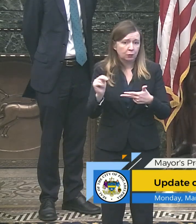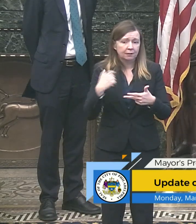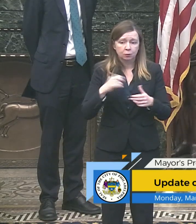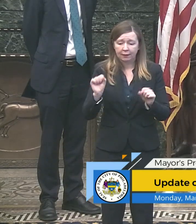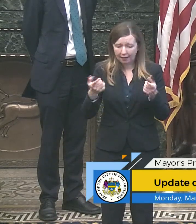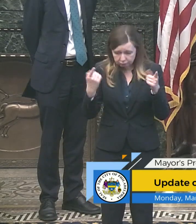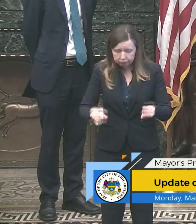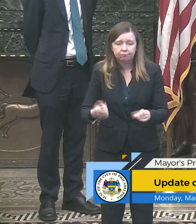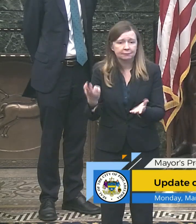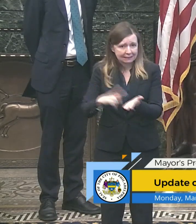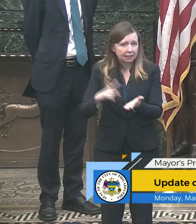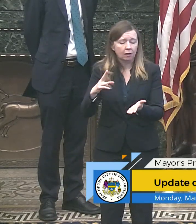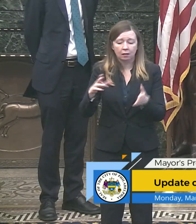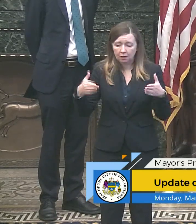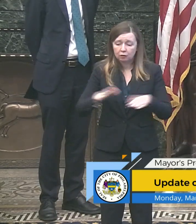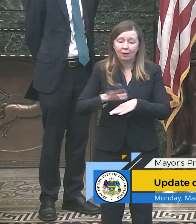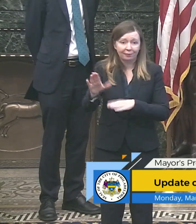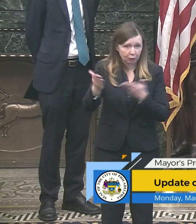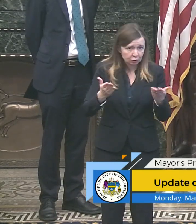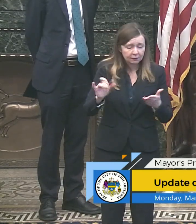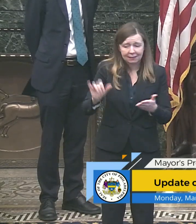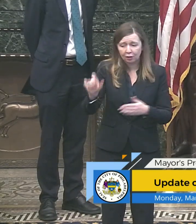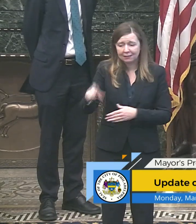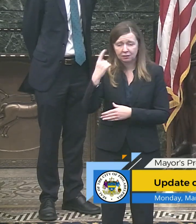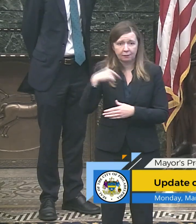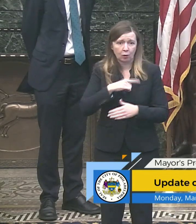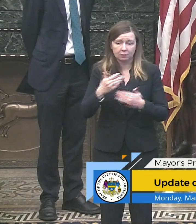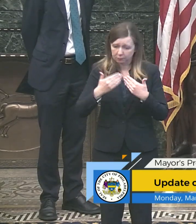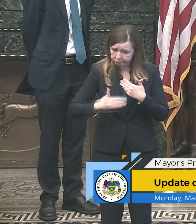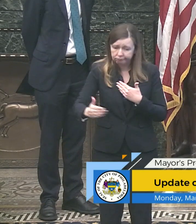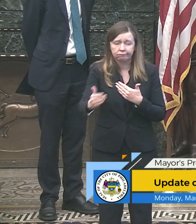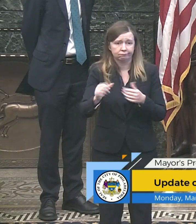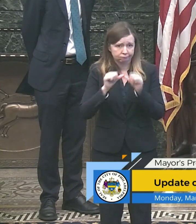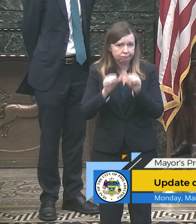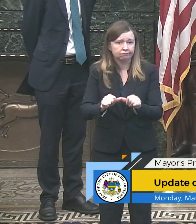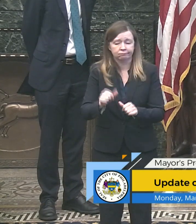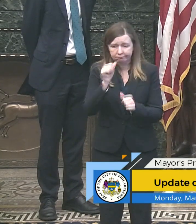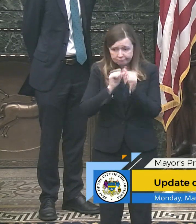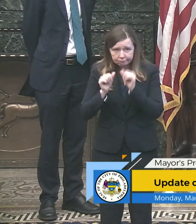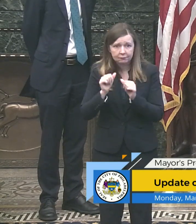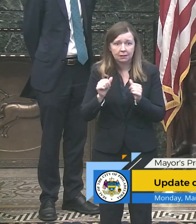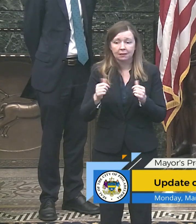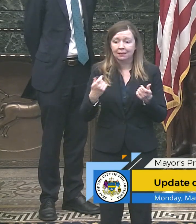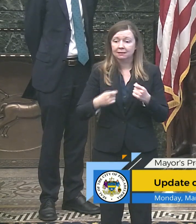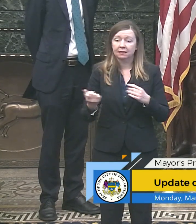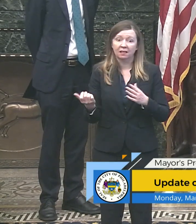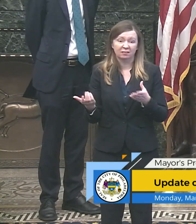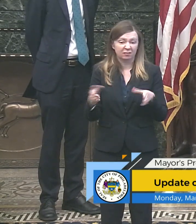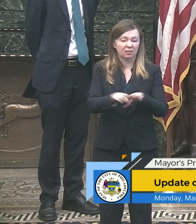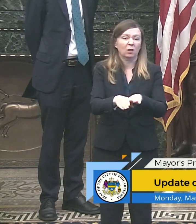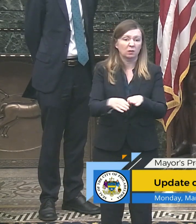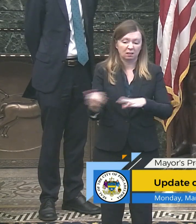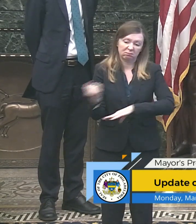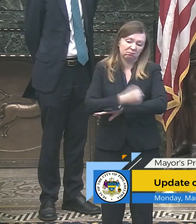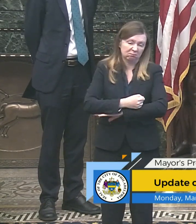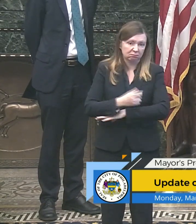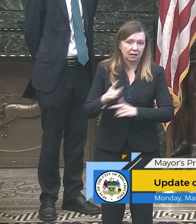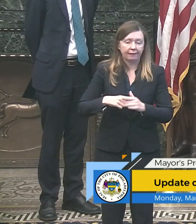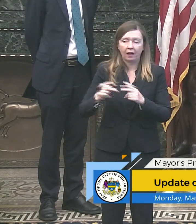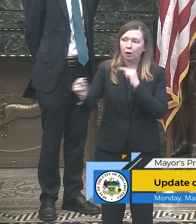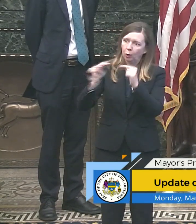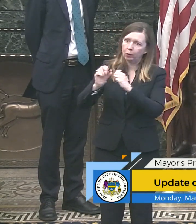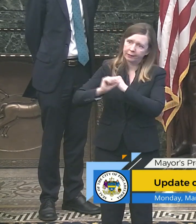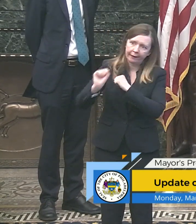can concentrate on their services that are necessary for us to get through this, as opposed to sitting down and negotiating, at